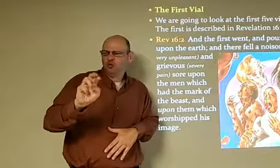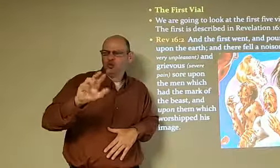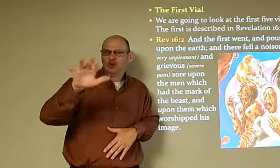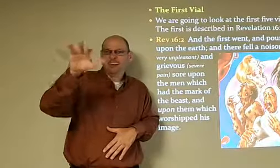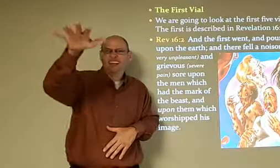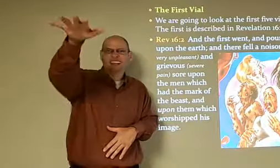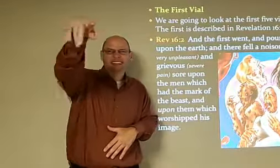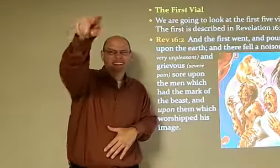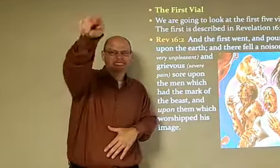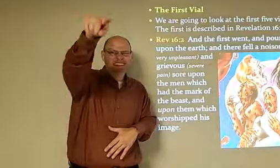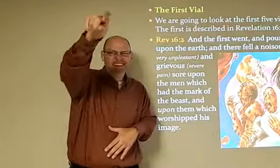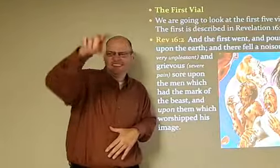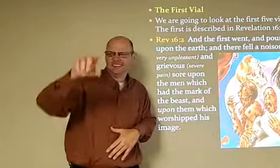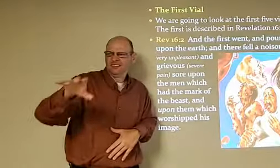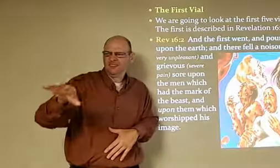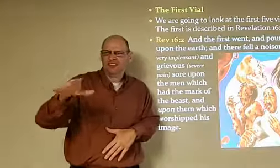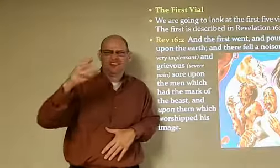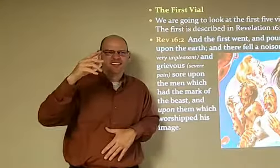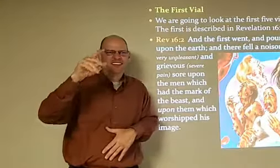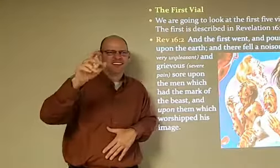it was like there's a sewer smell out back. It's the...